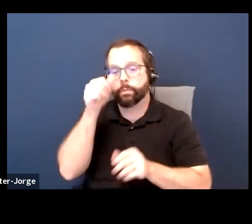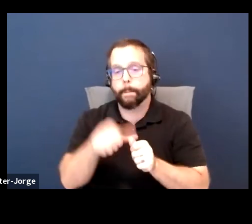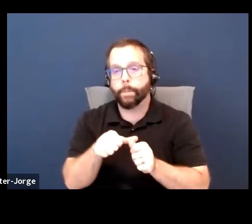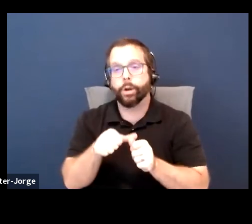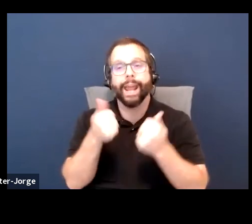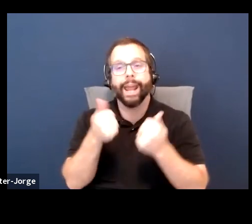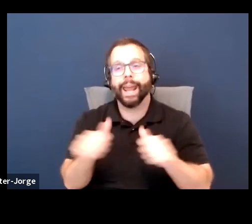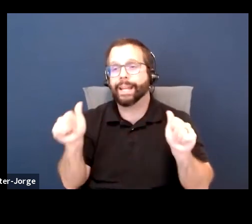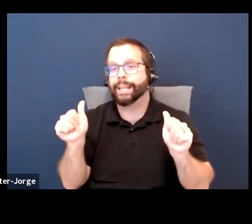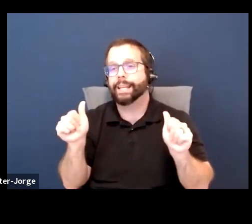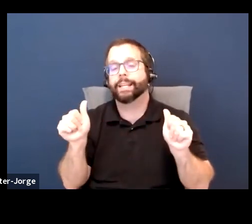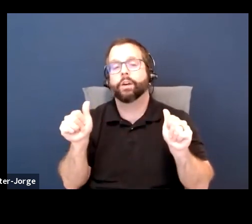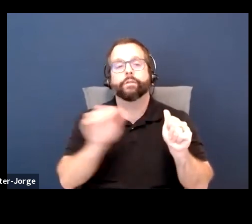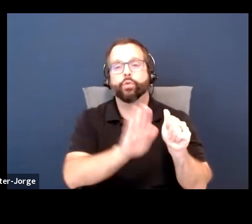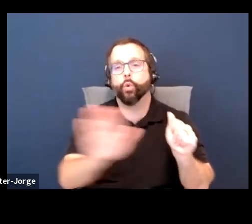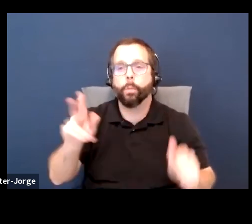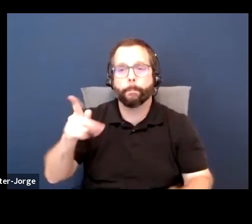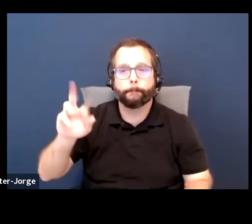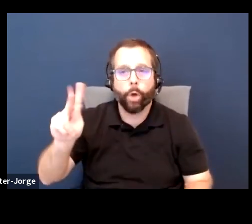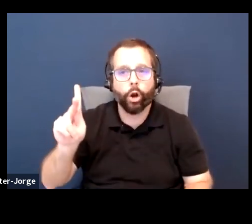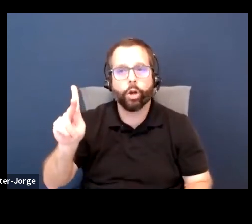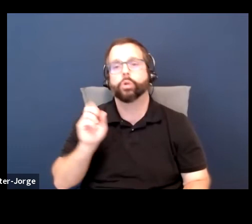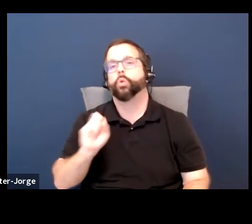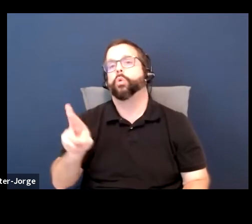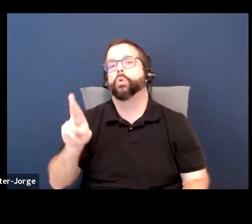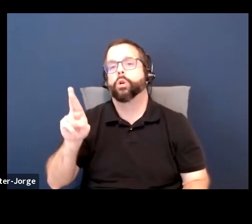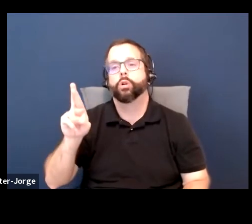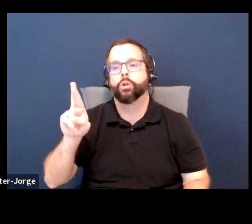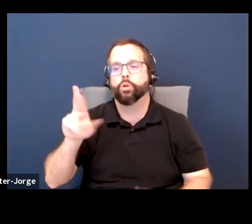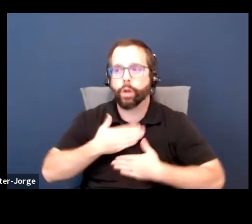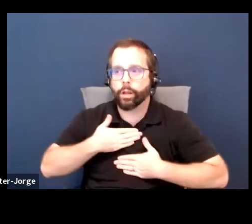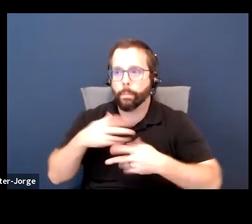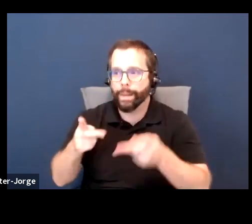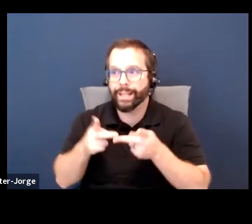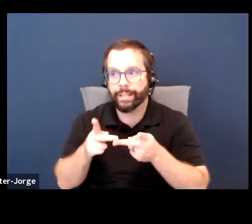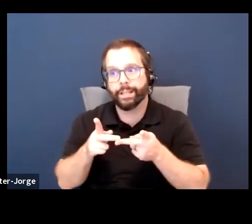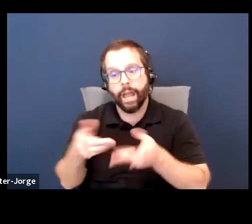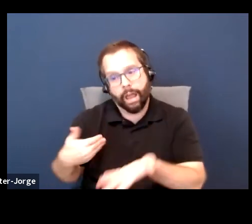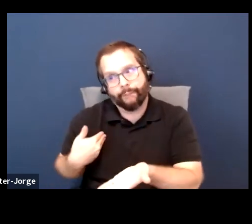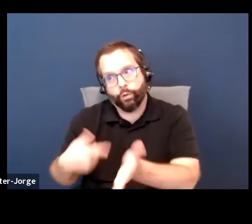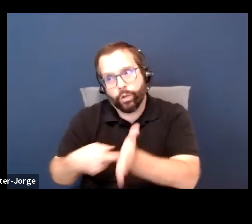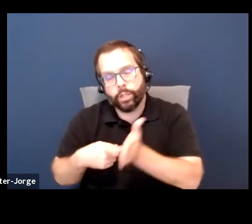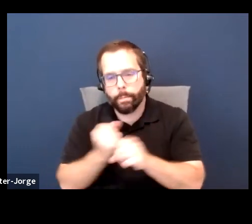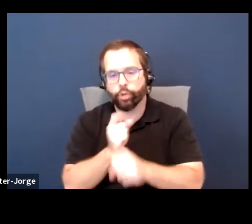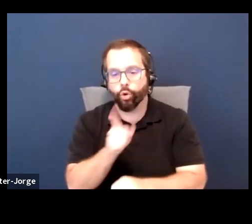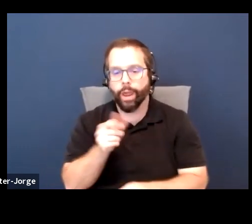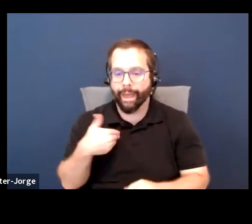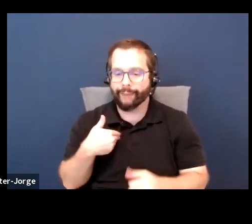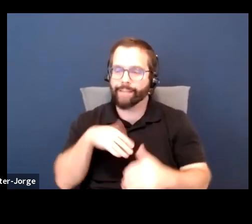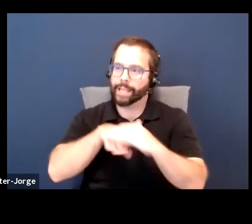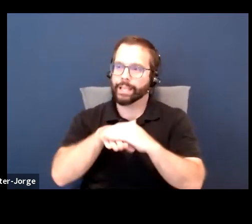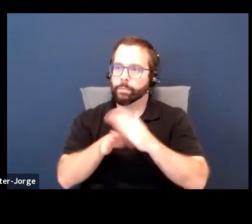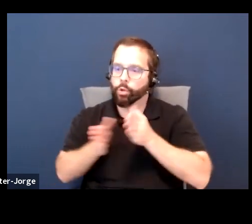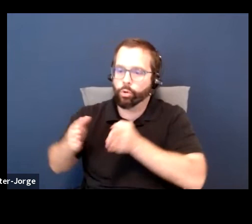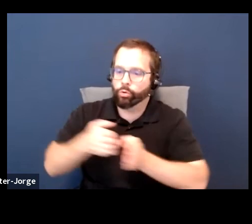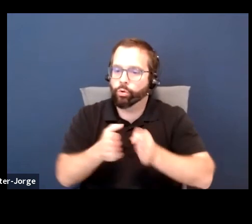at any of your parks and rec facilities, you're going to have requirements to make sure that there are accessible routes to and from